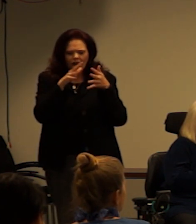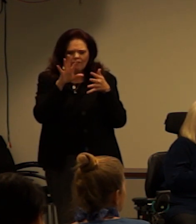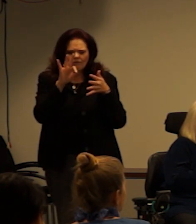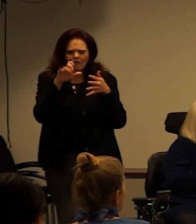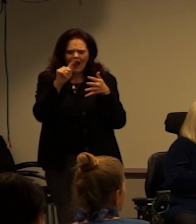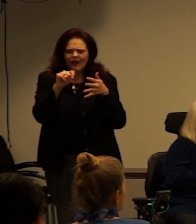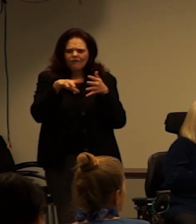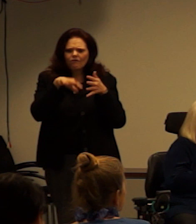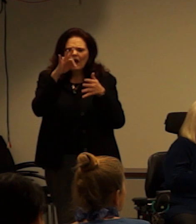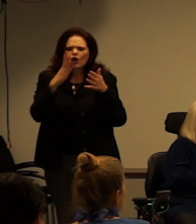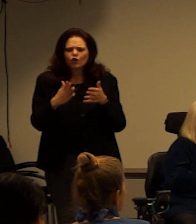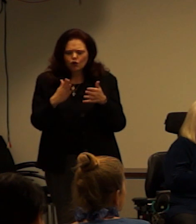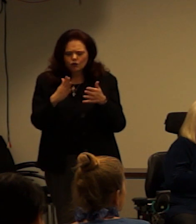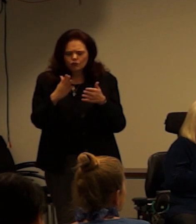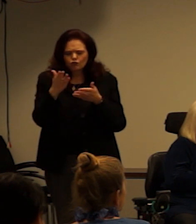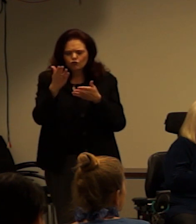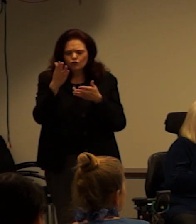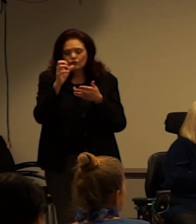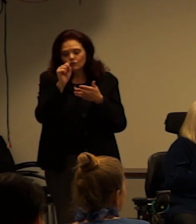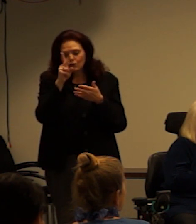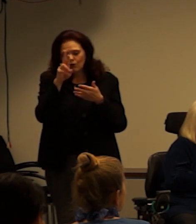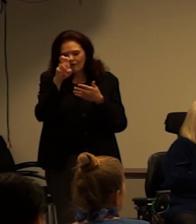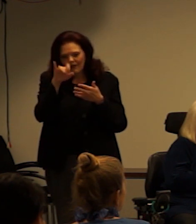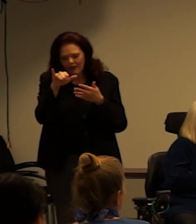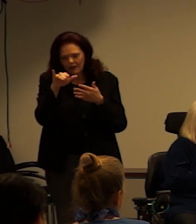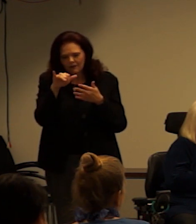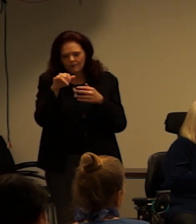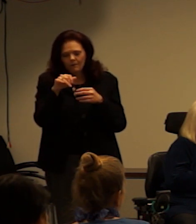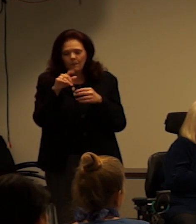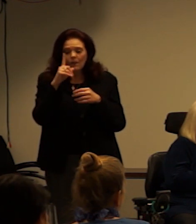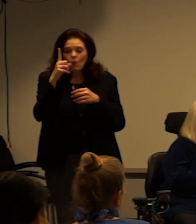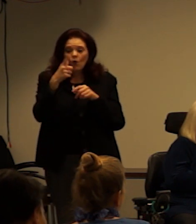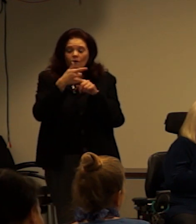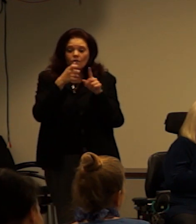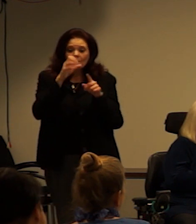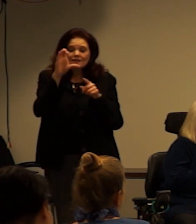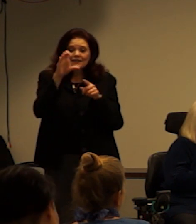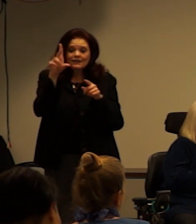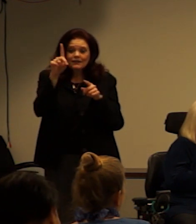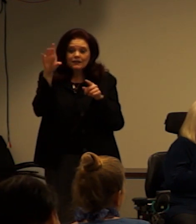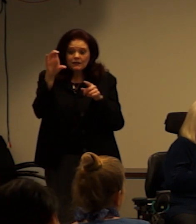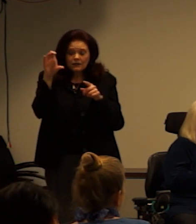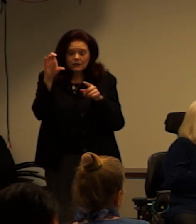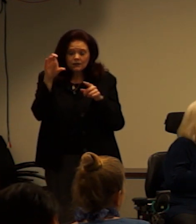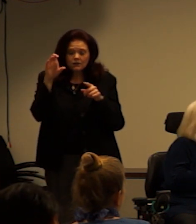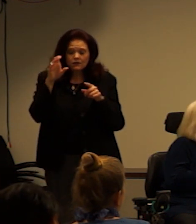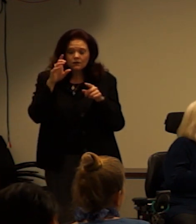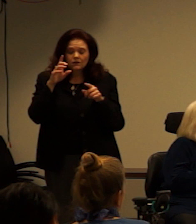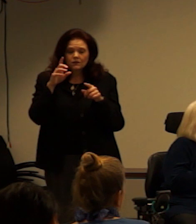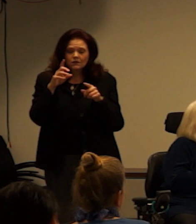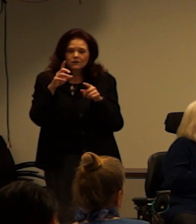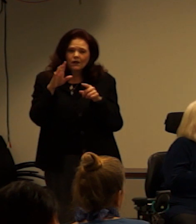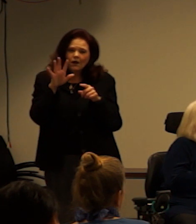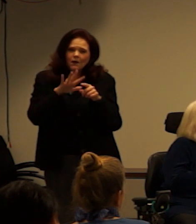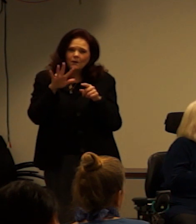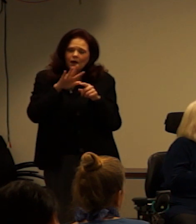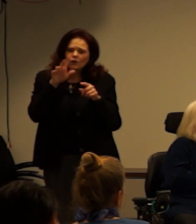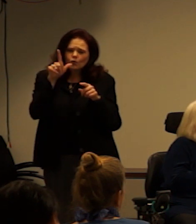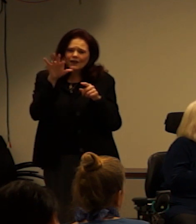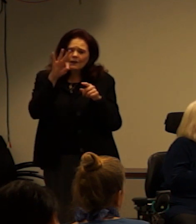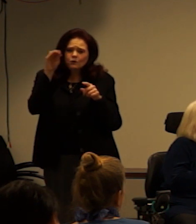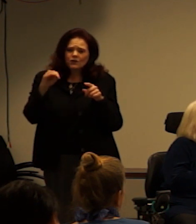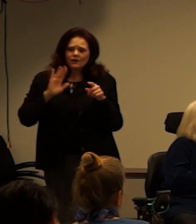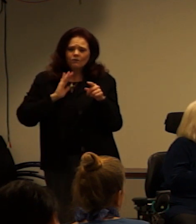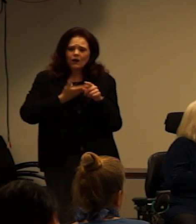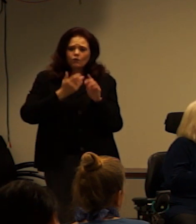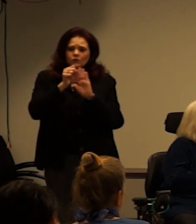which is the census essentially, and then the one from the Centers for Disease Control, the bottom line is that about 29% of our